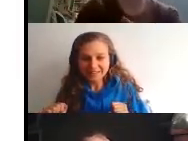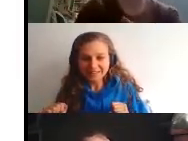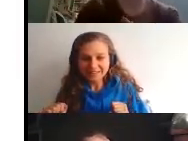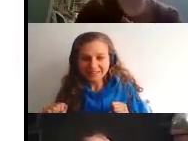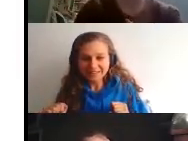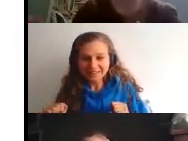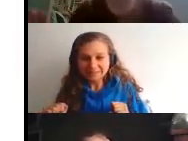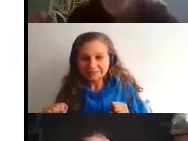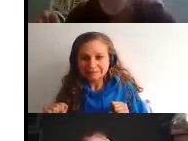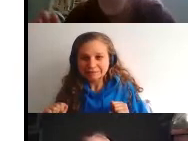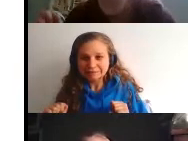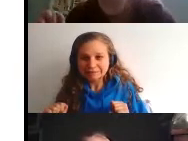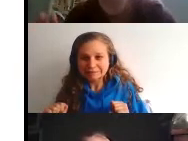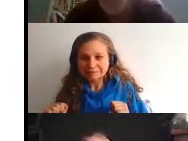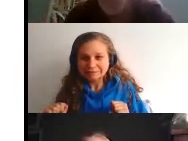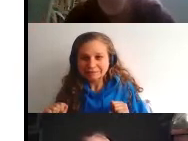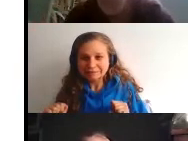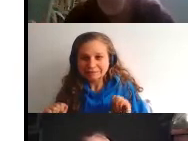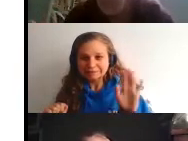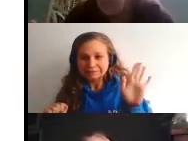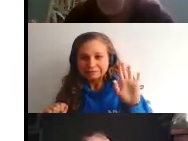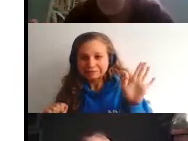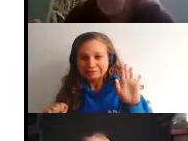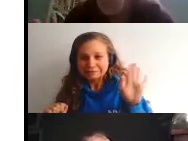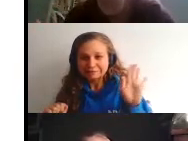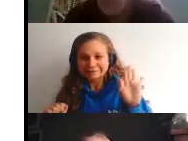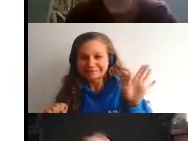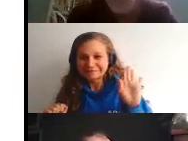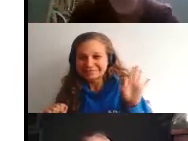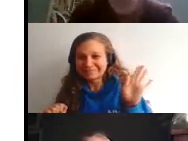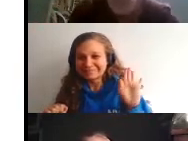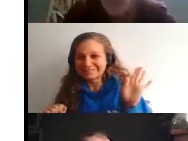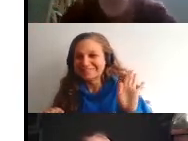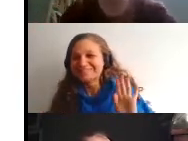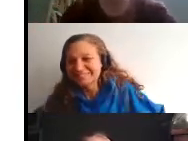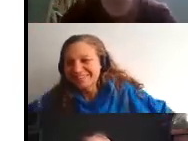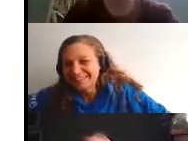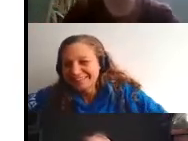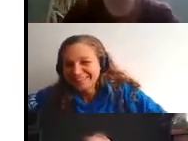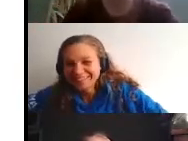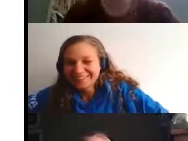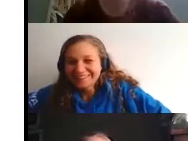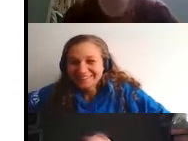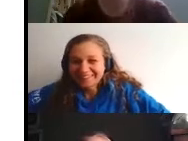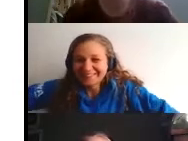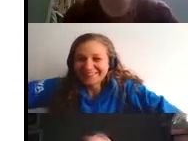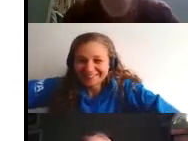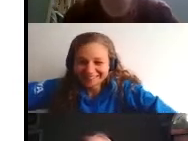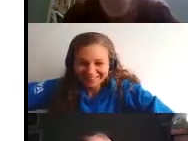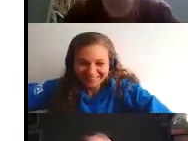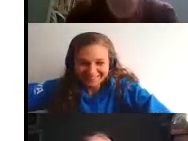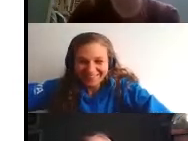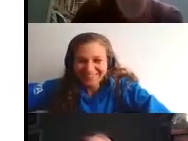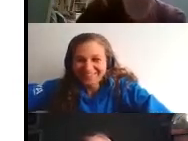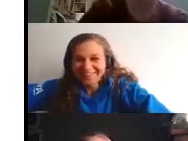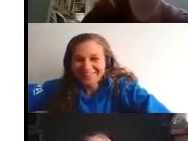left-handed BSL. So if anyone's left-handed, can you wave now? 2 left-handed people. Okay. Sorry guys, this is